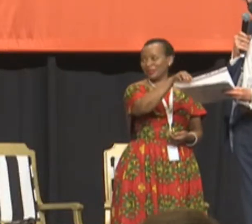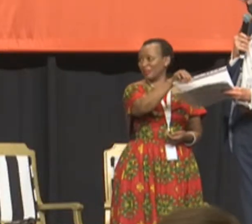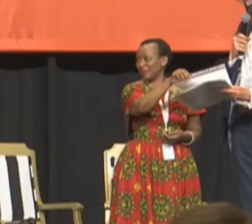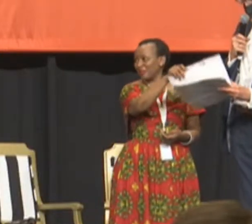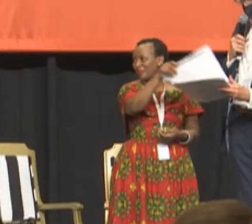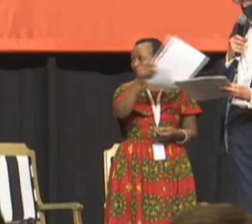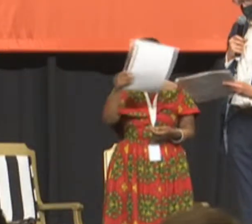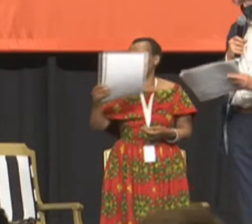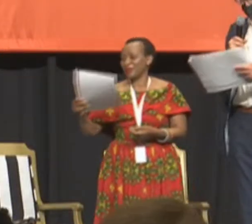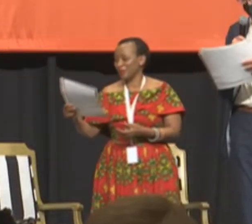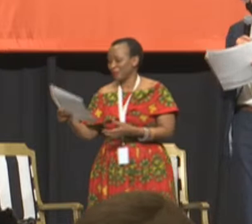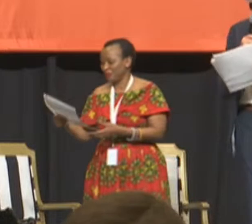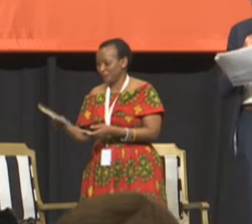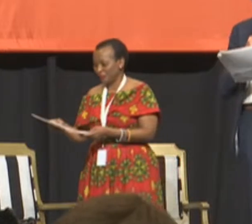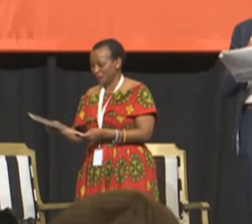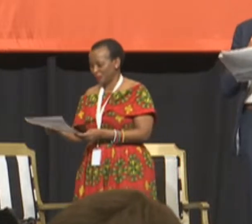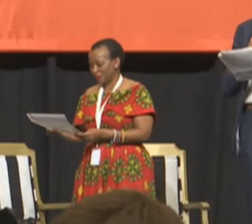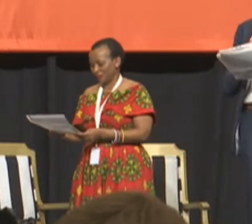Ashlyn.